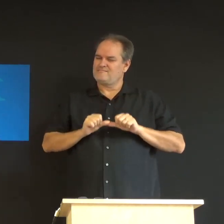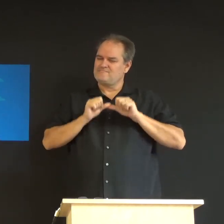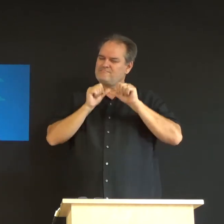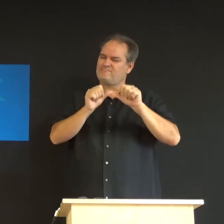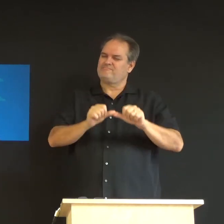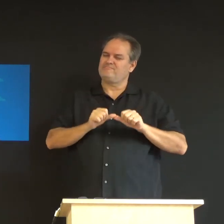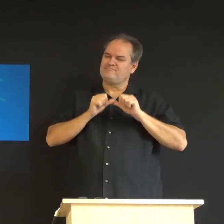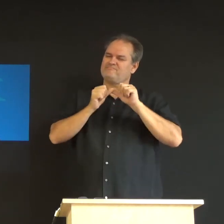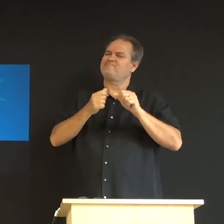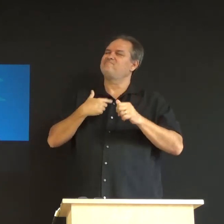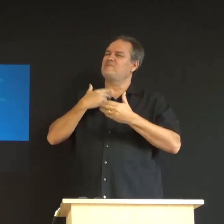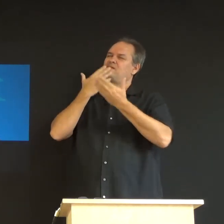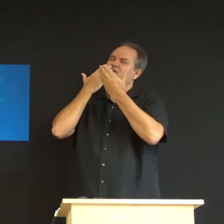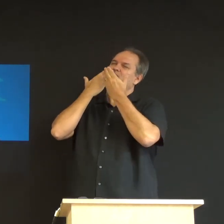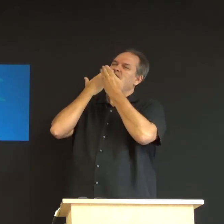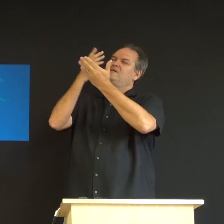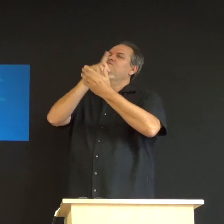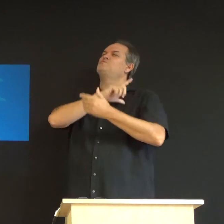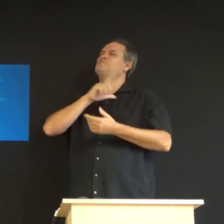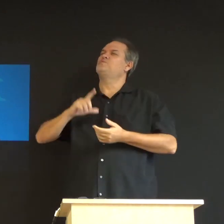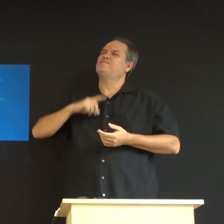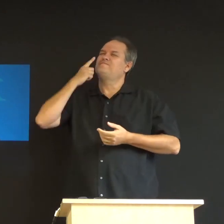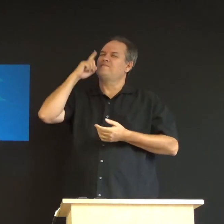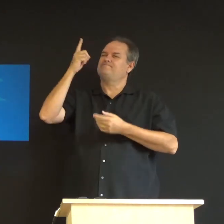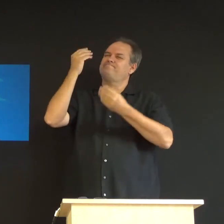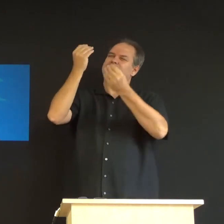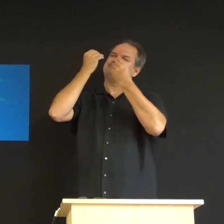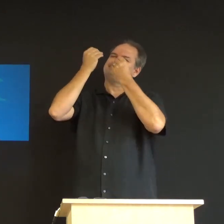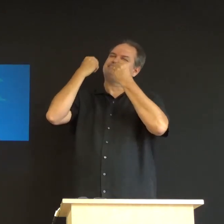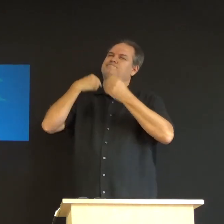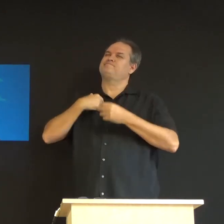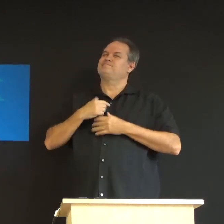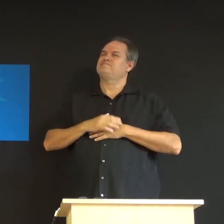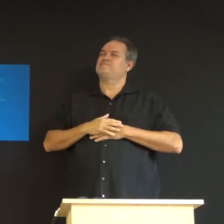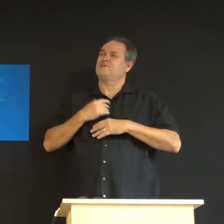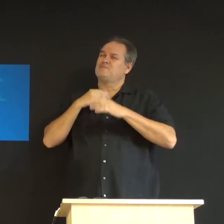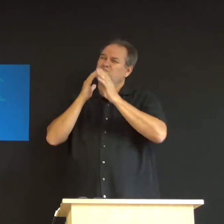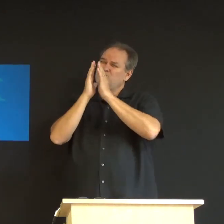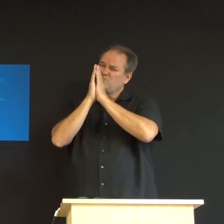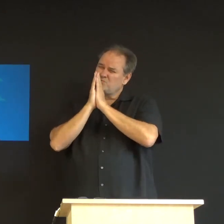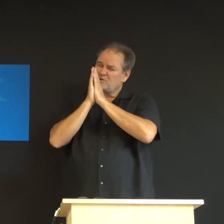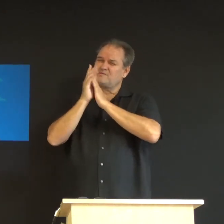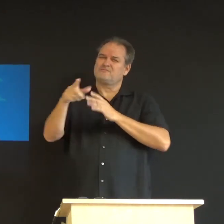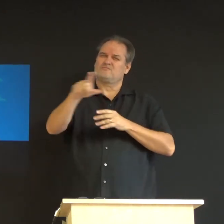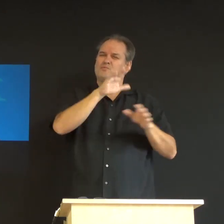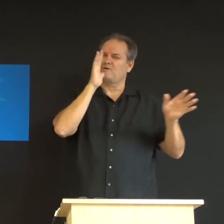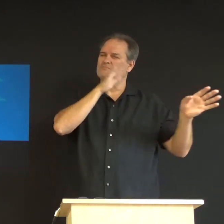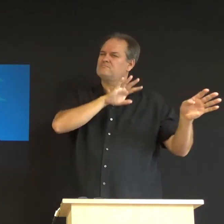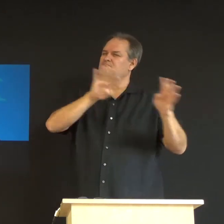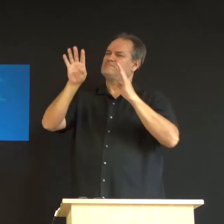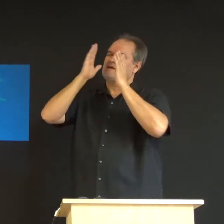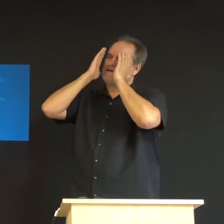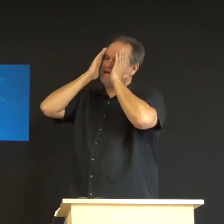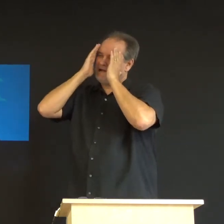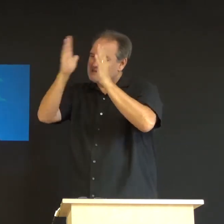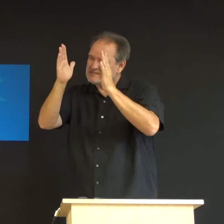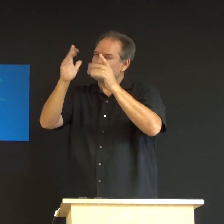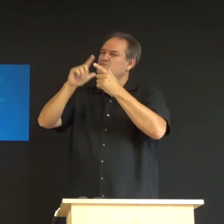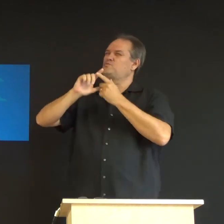week and a half and put it in my heart. And thank you, Lord, for teaching us. And pray that we will look and give